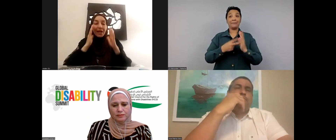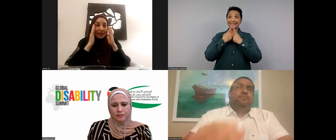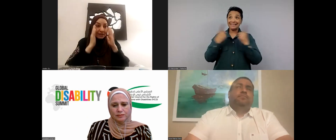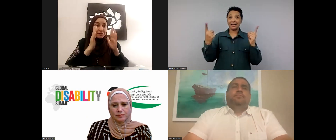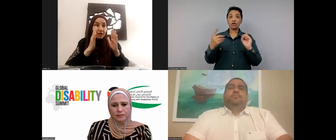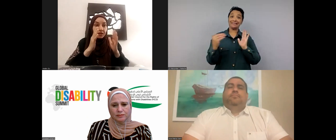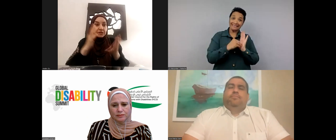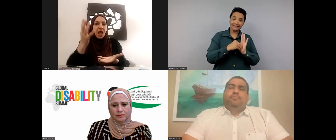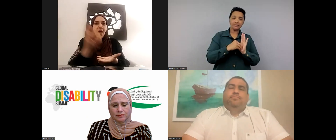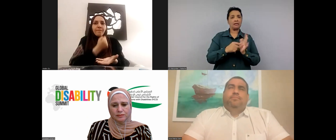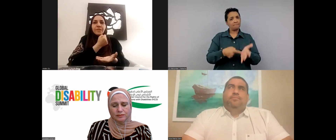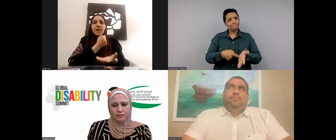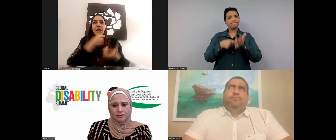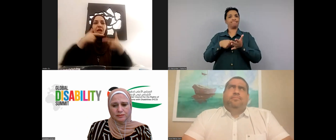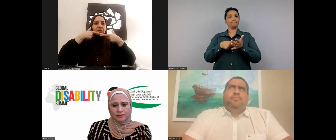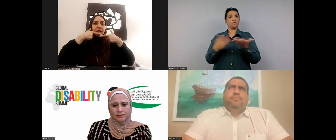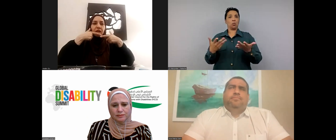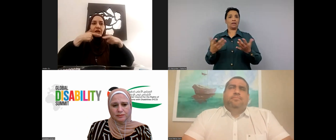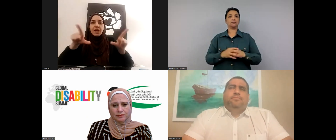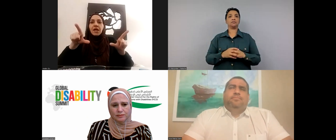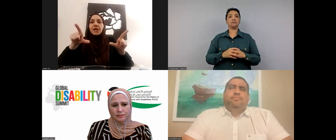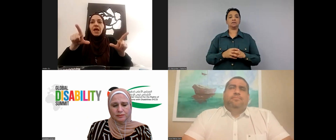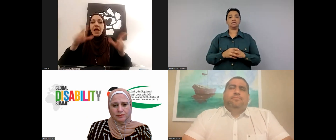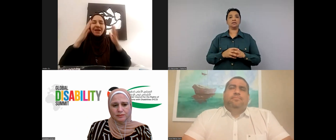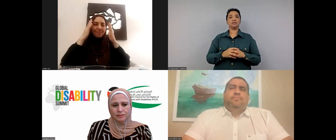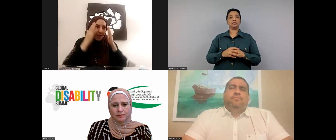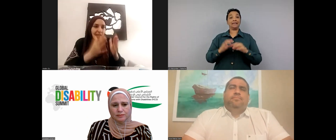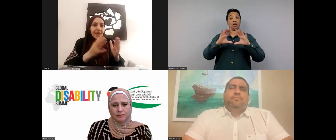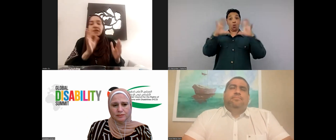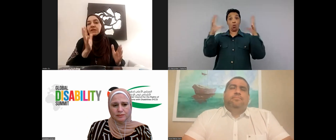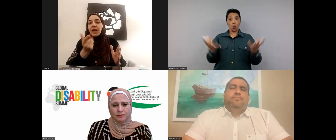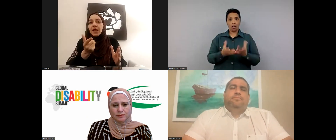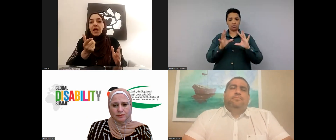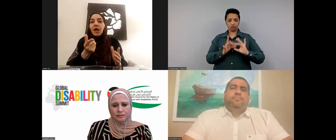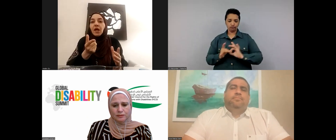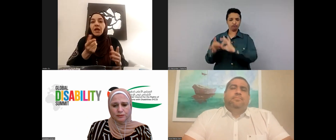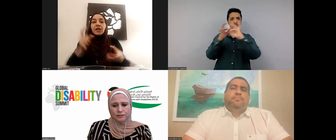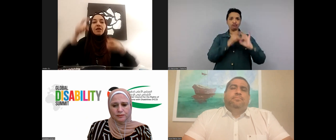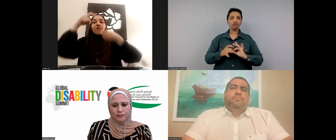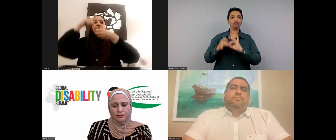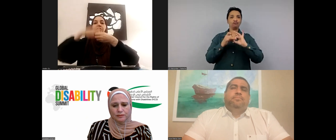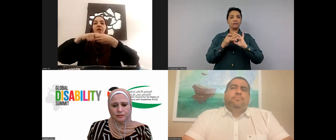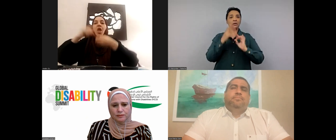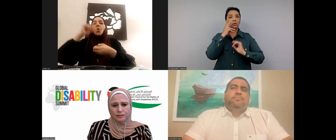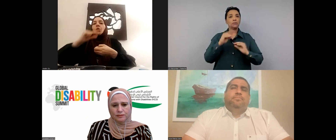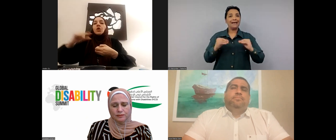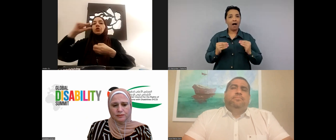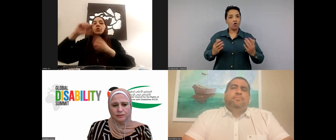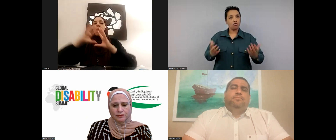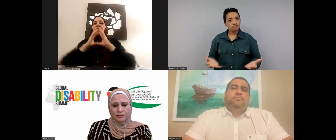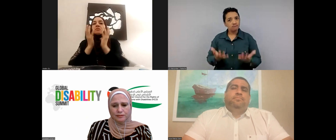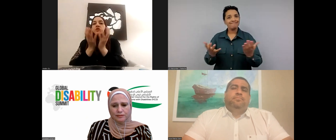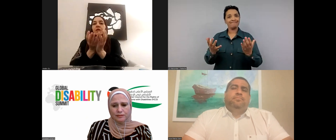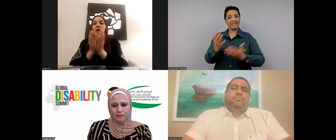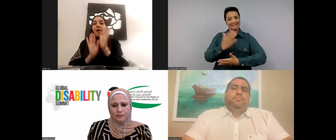emphasizing the international cooperation as key element to promote, enhance the disability